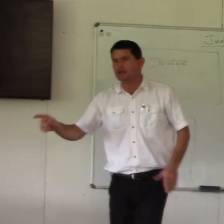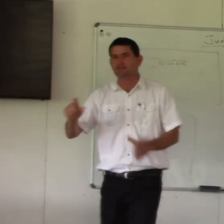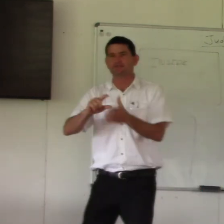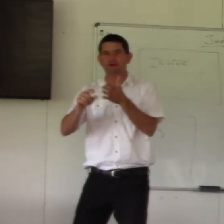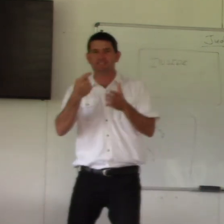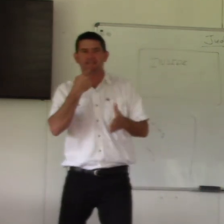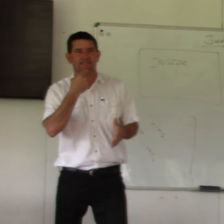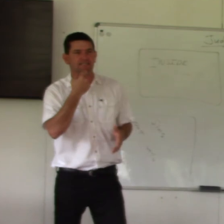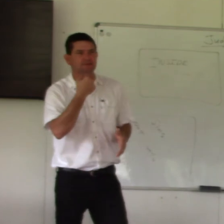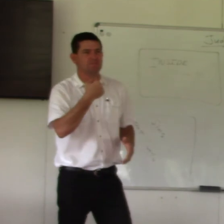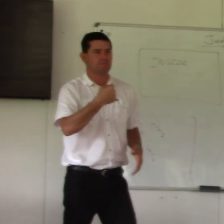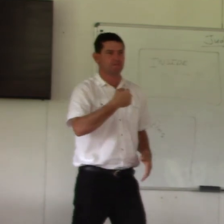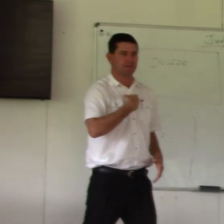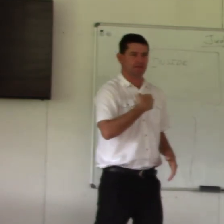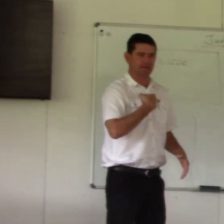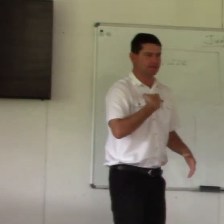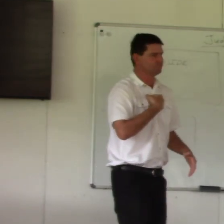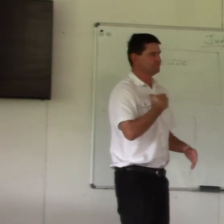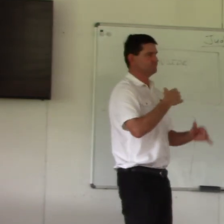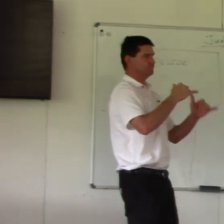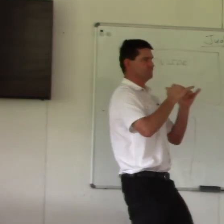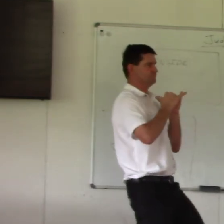The verse says, me,